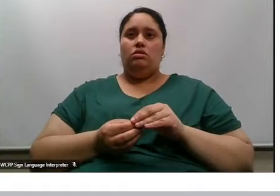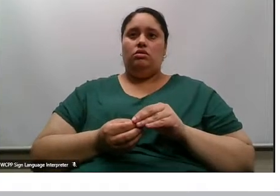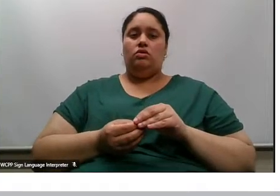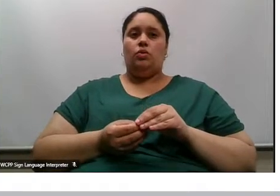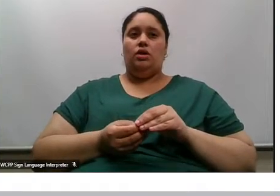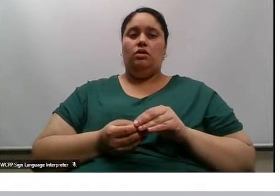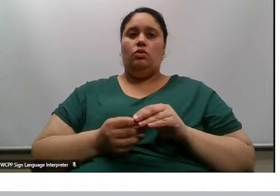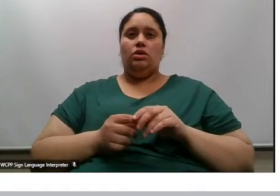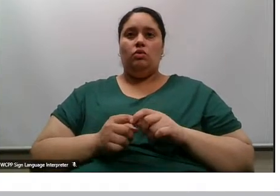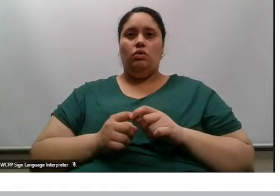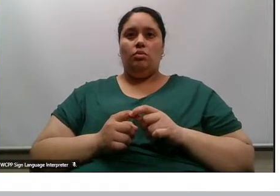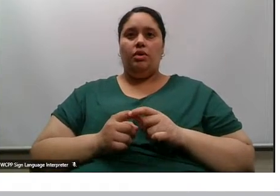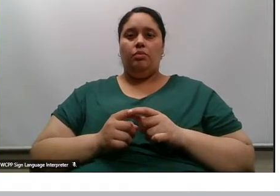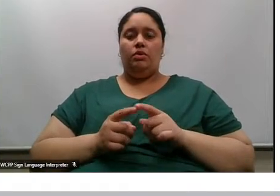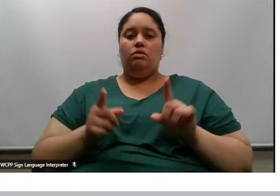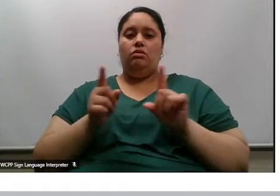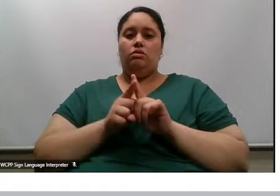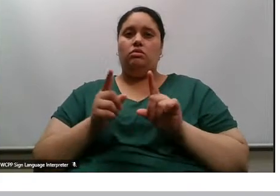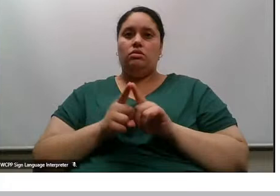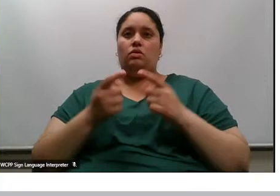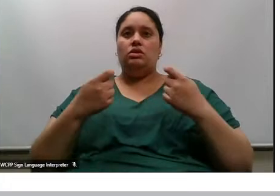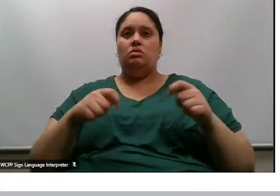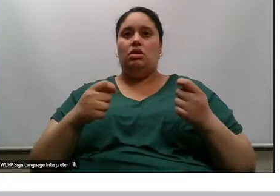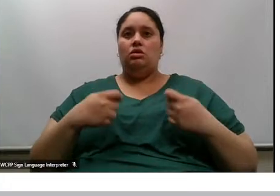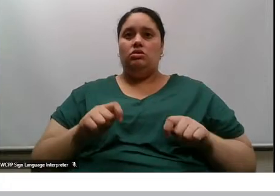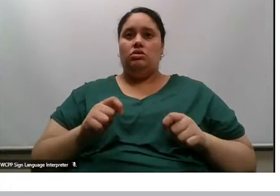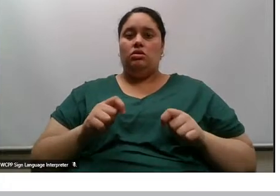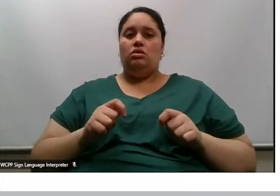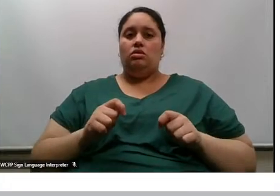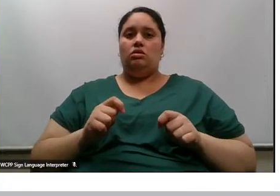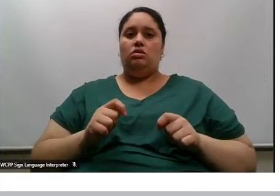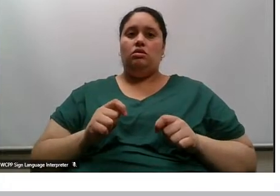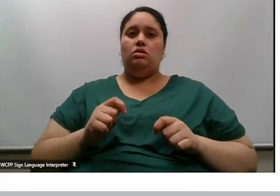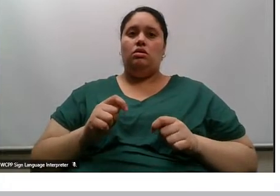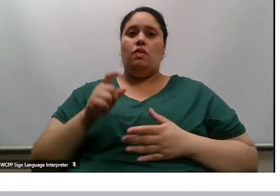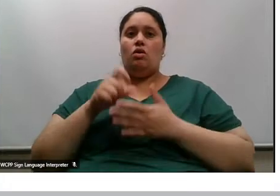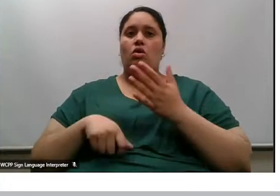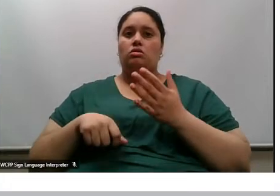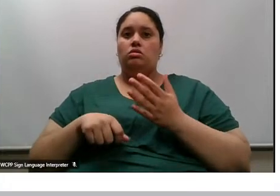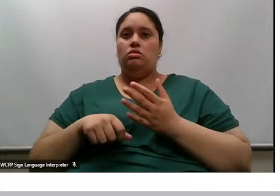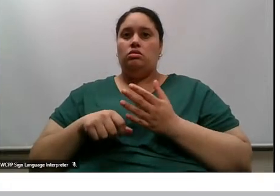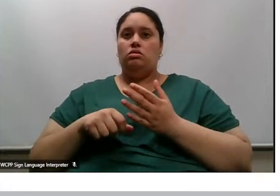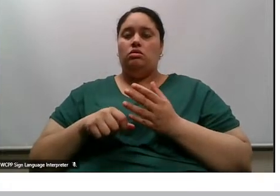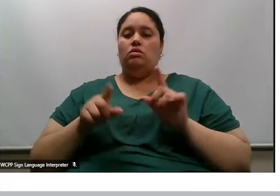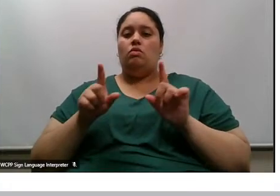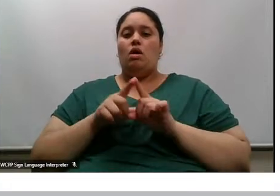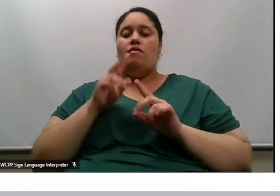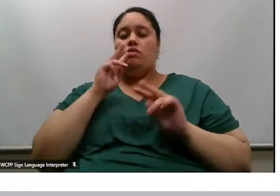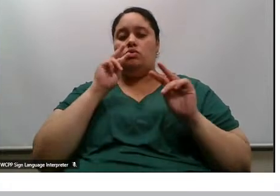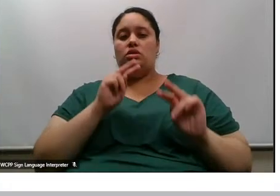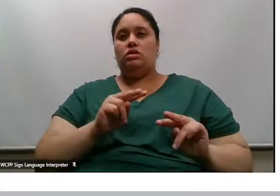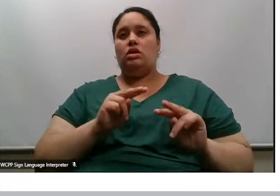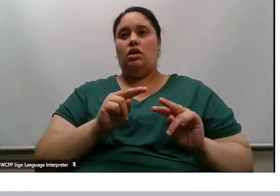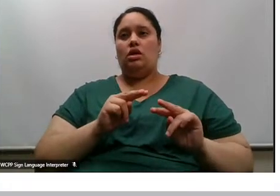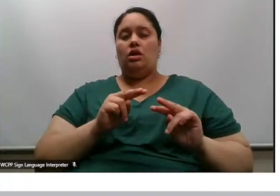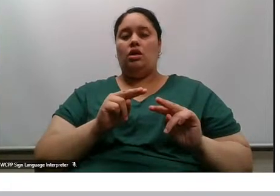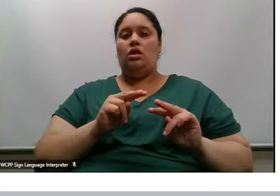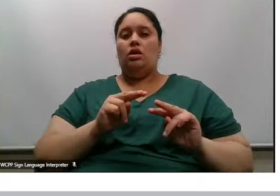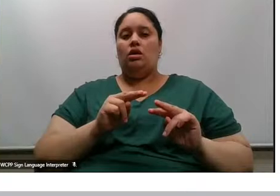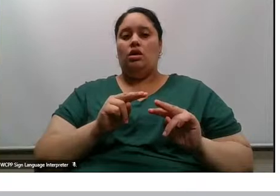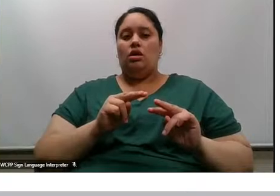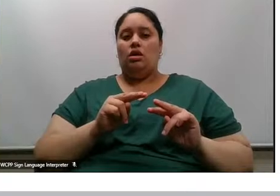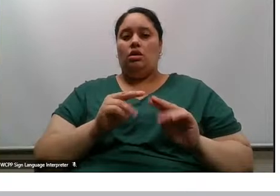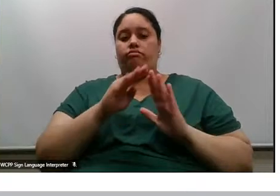just lastly, in terms of the irregular expenditure, the amounts, so if you look at the legend at the bottom of